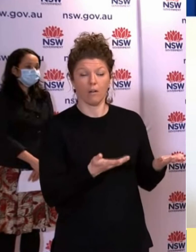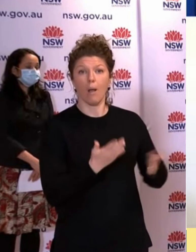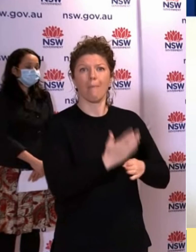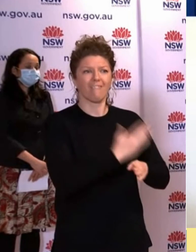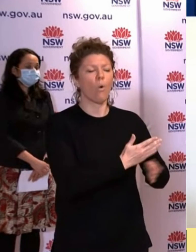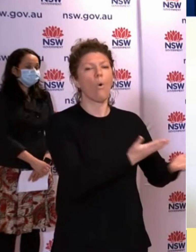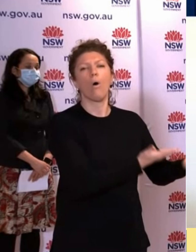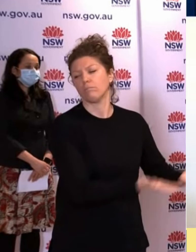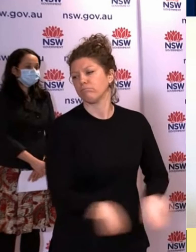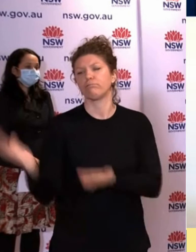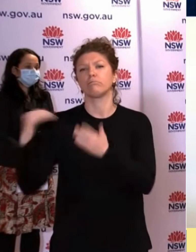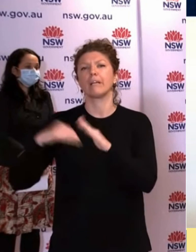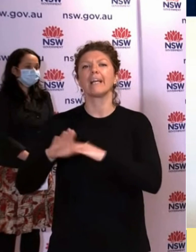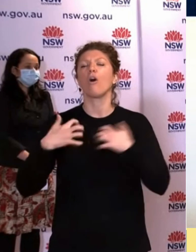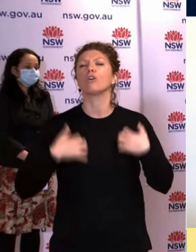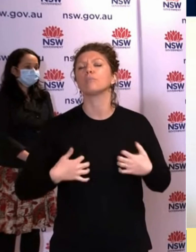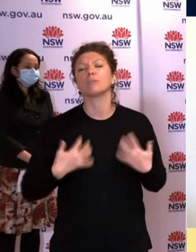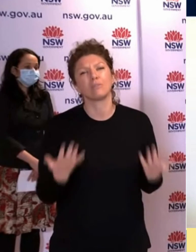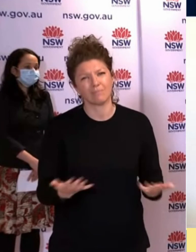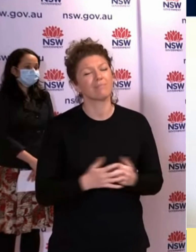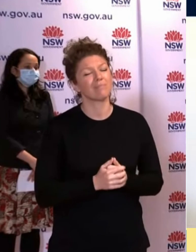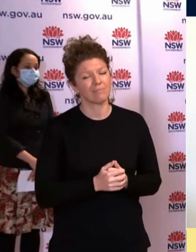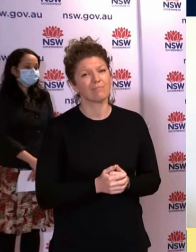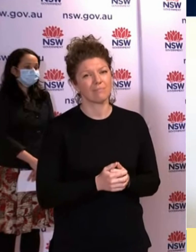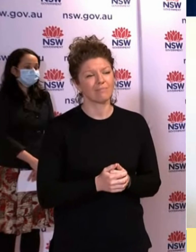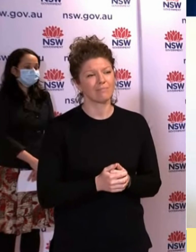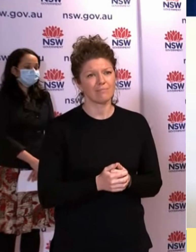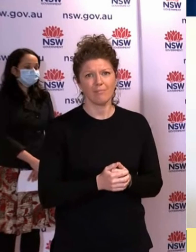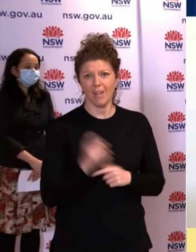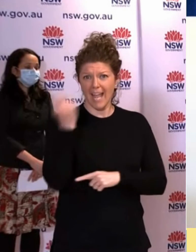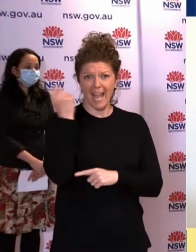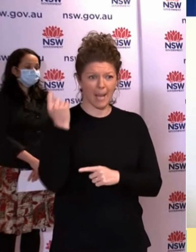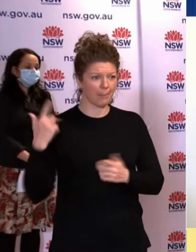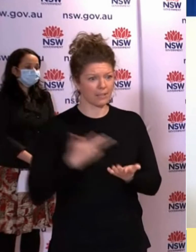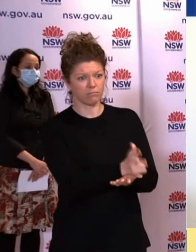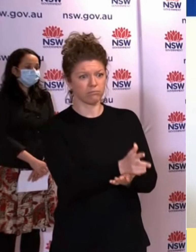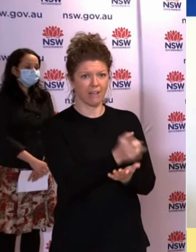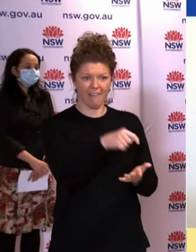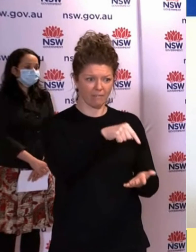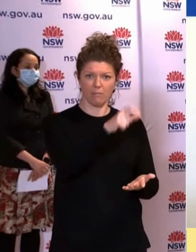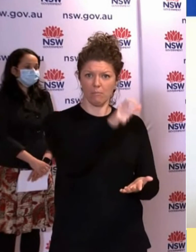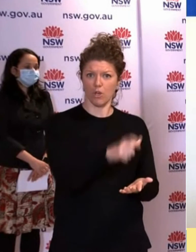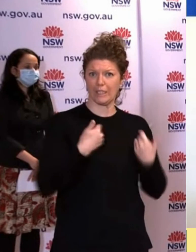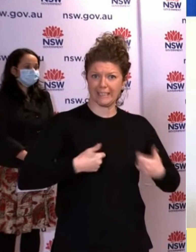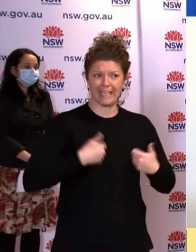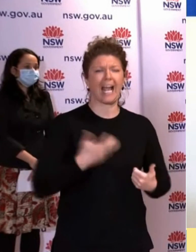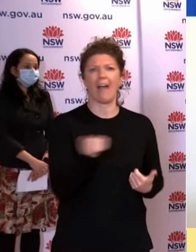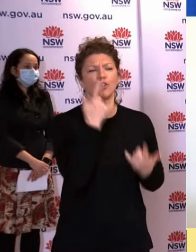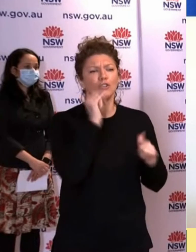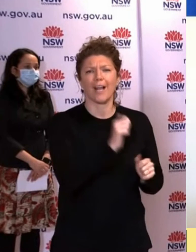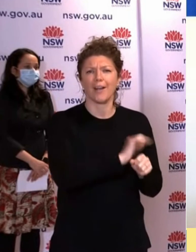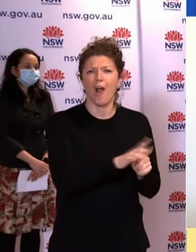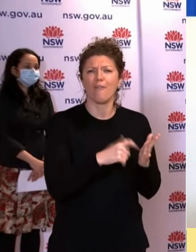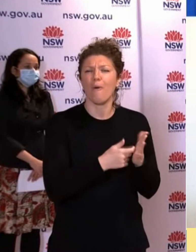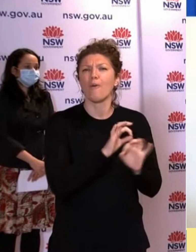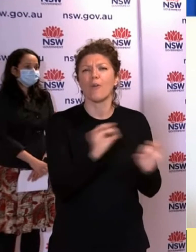they enter the EDs, unless obviously there are a range of reasons why ambulances arrive. And so That does